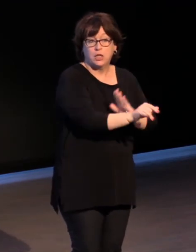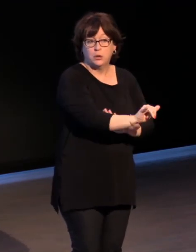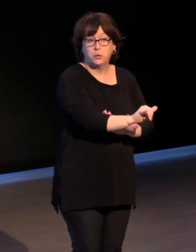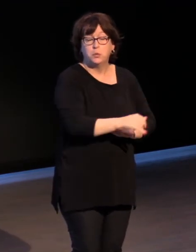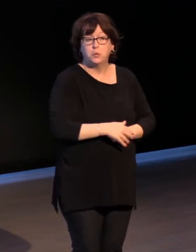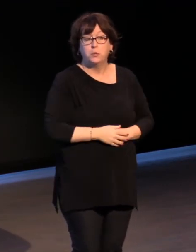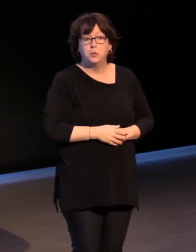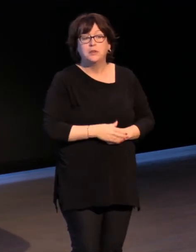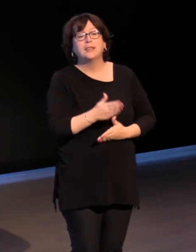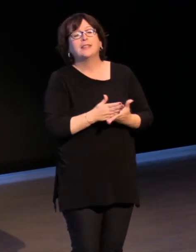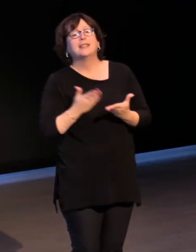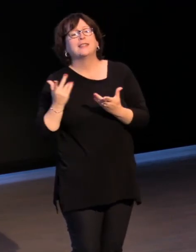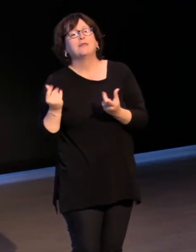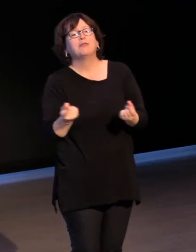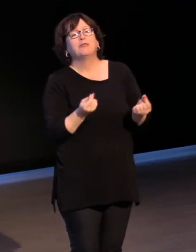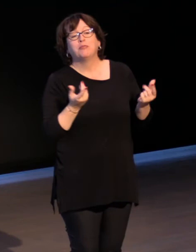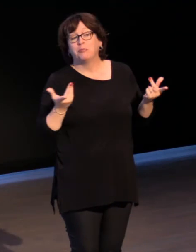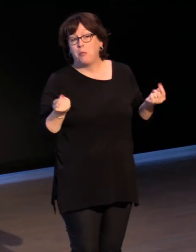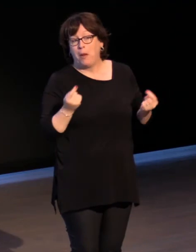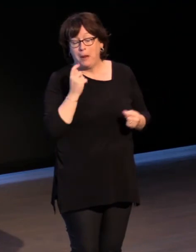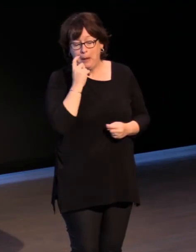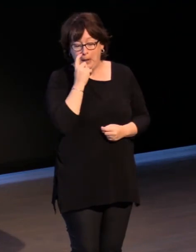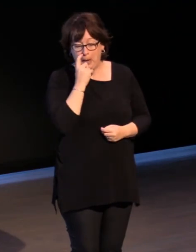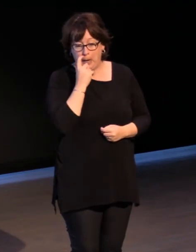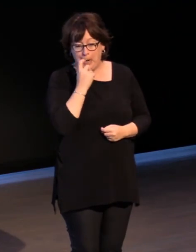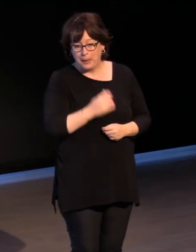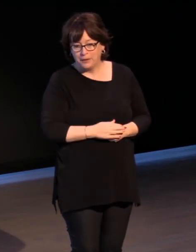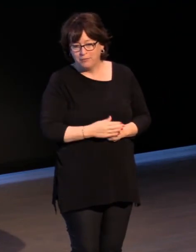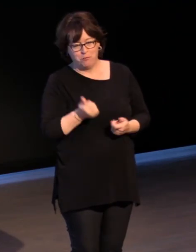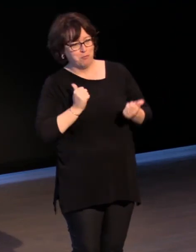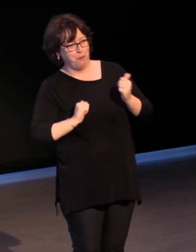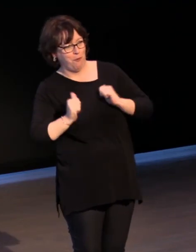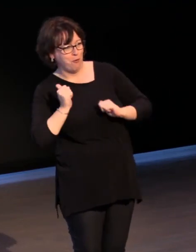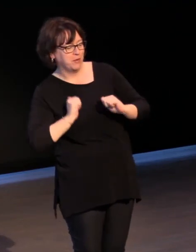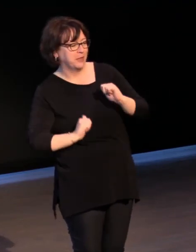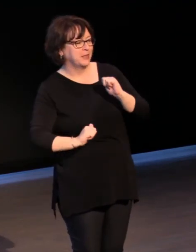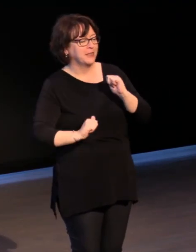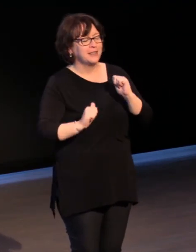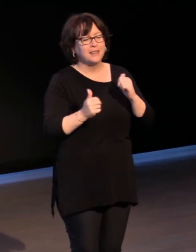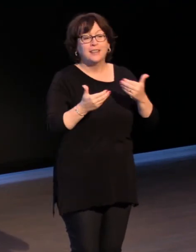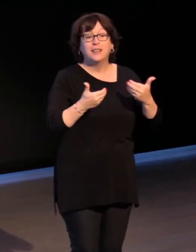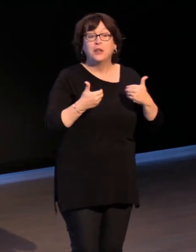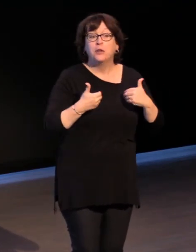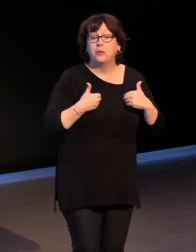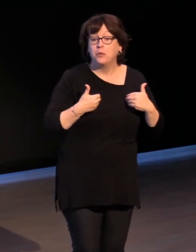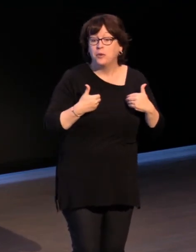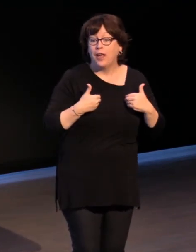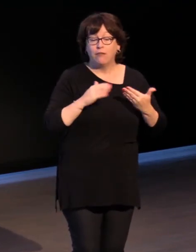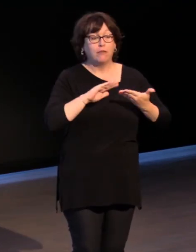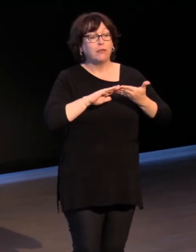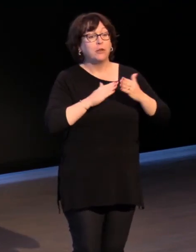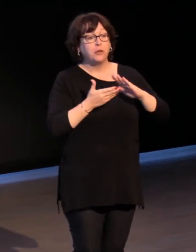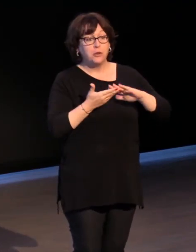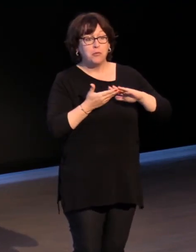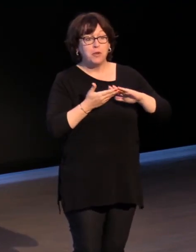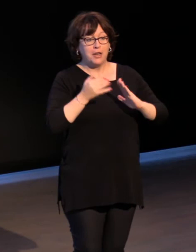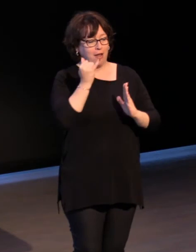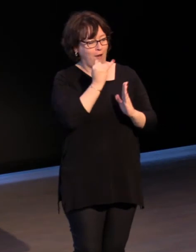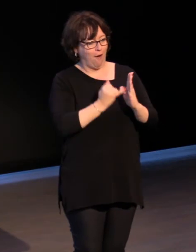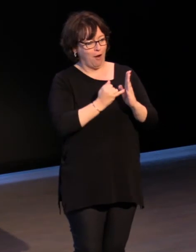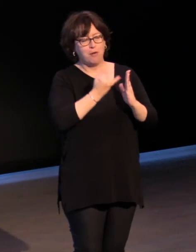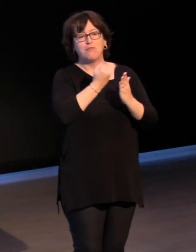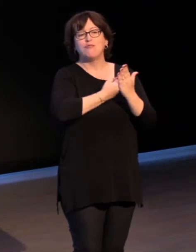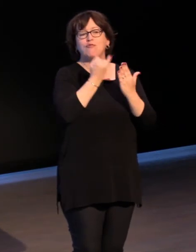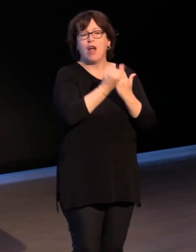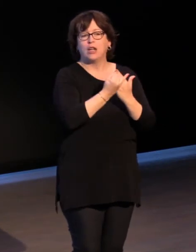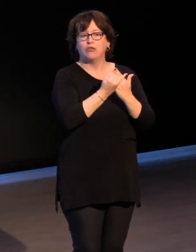Some of the activities, we have dialogues and we perform the arts, and we have a community art project